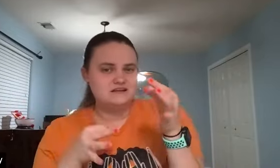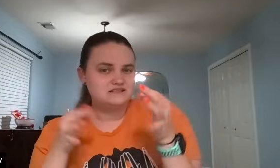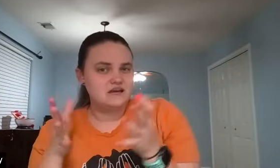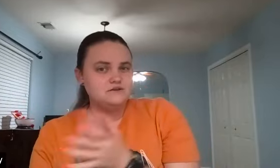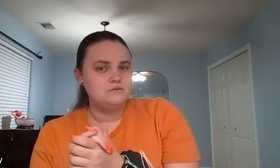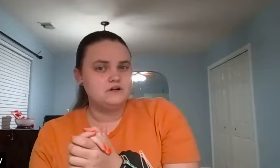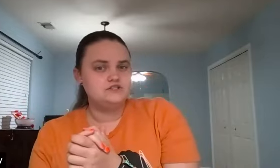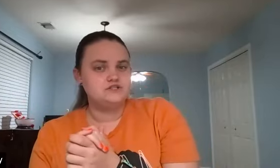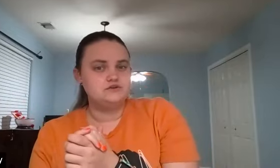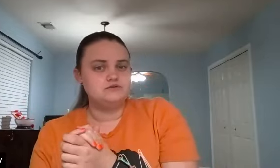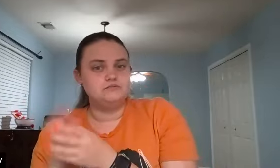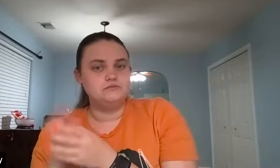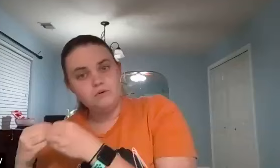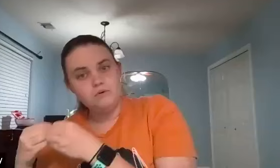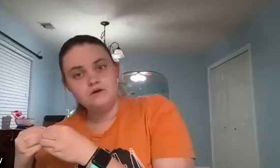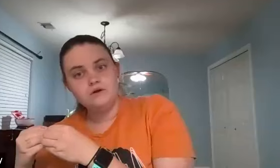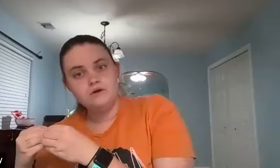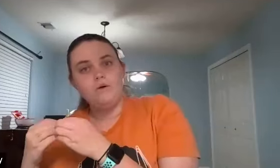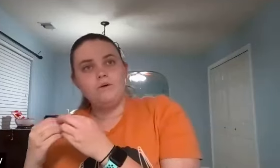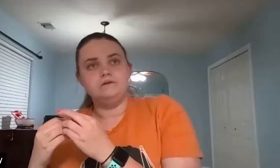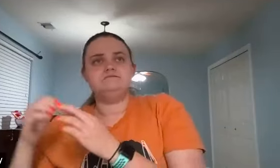of decide if you wanted to do more or